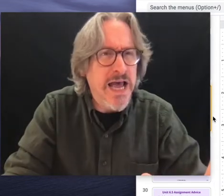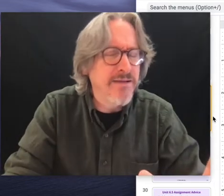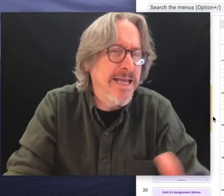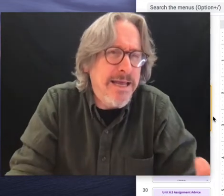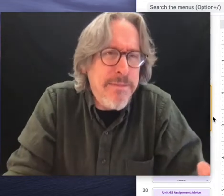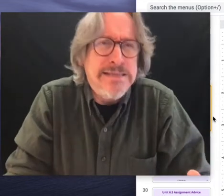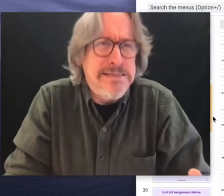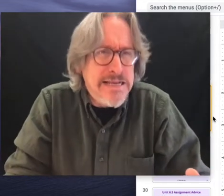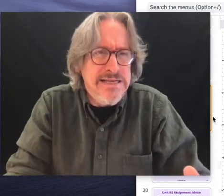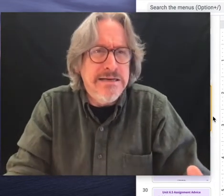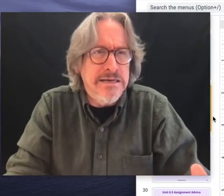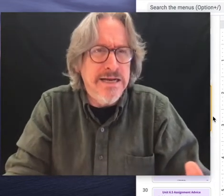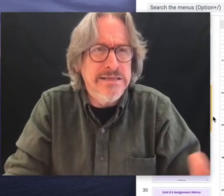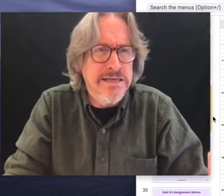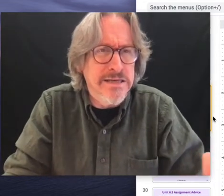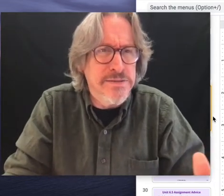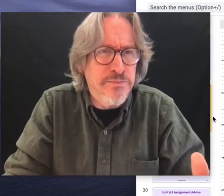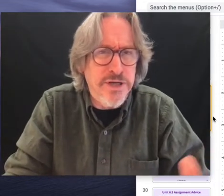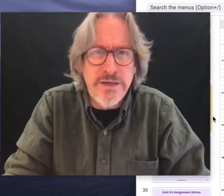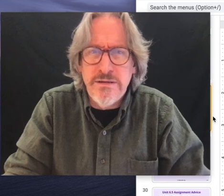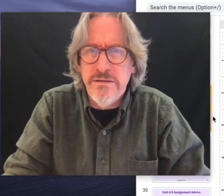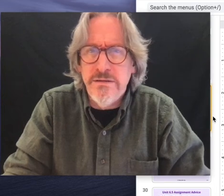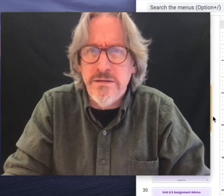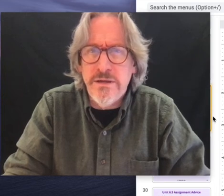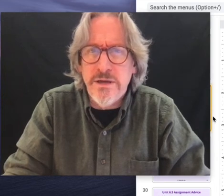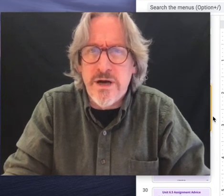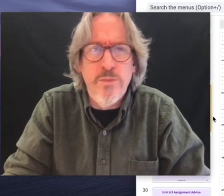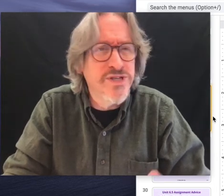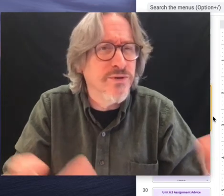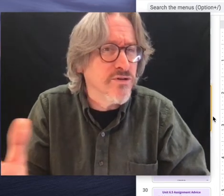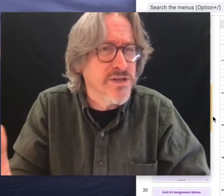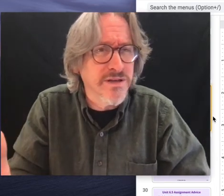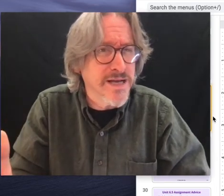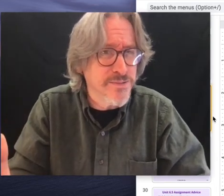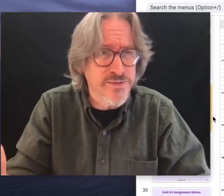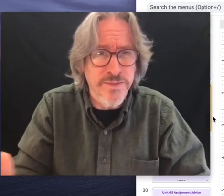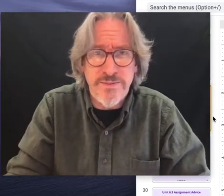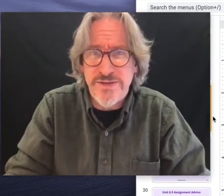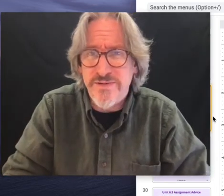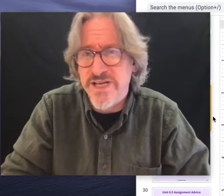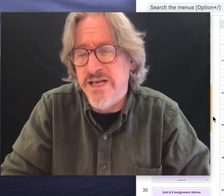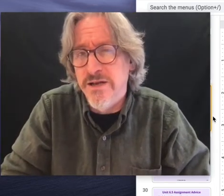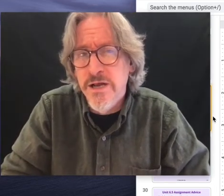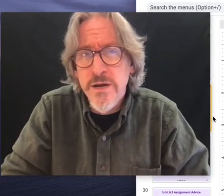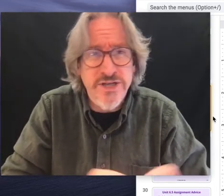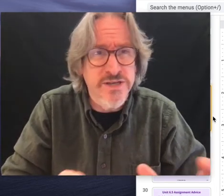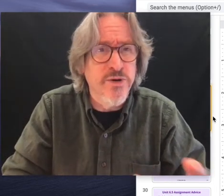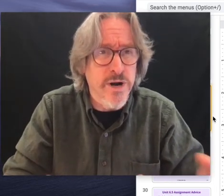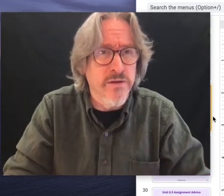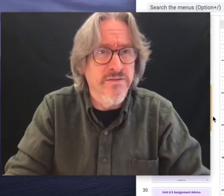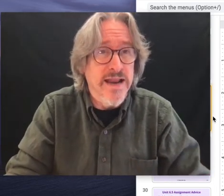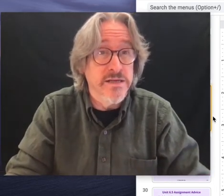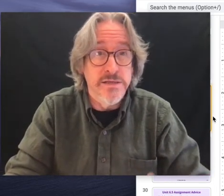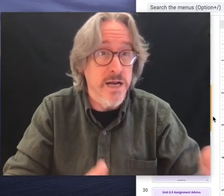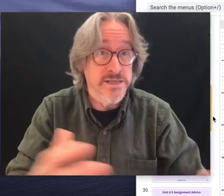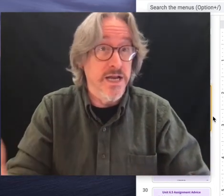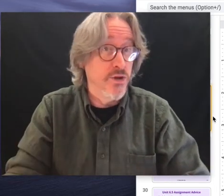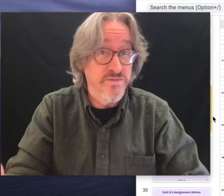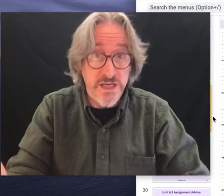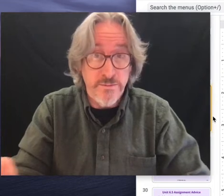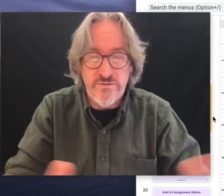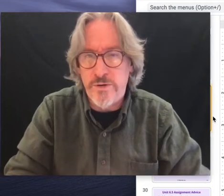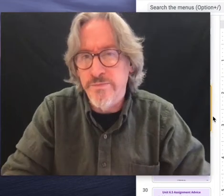So it makes sense in context. It's pretty almost universal, I suppose would be the best way of saying it. But just to be aware that is not a